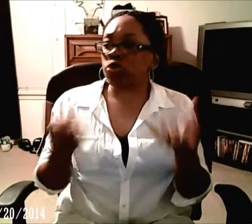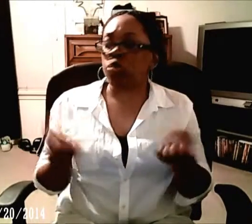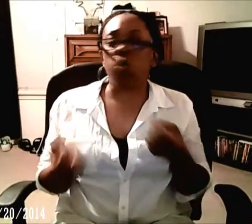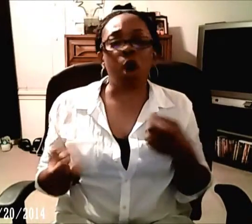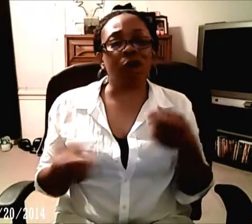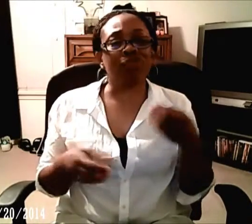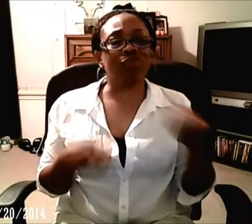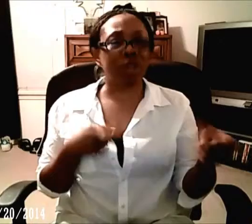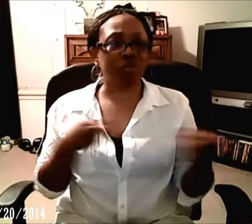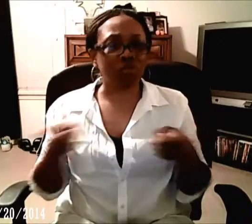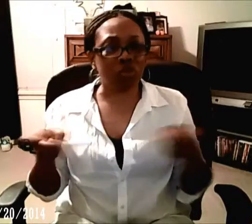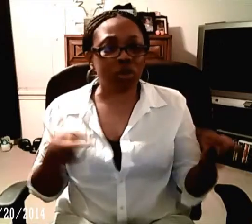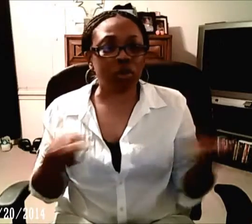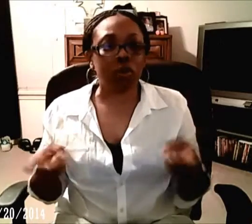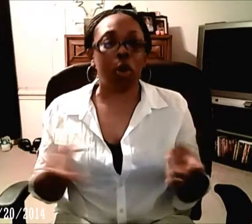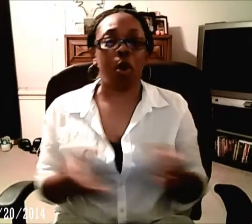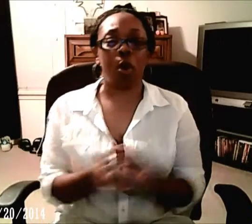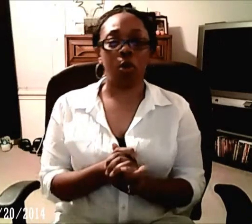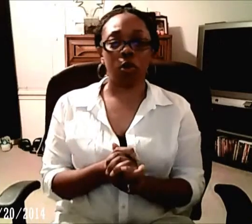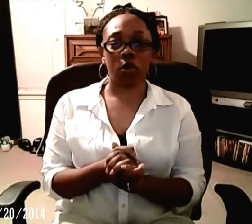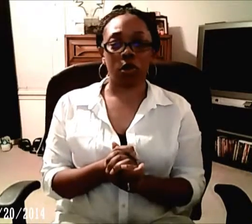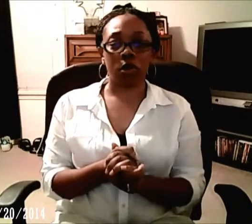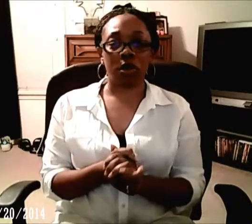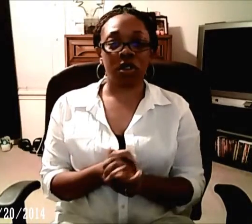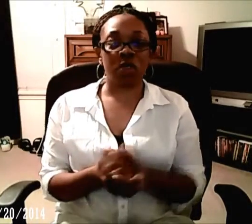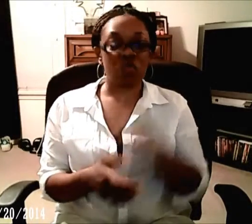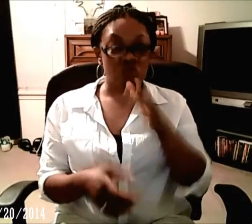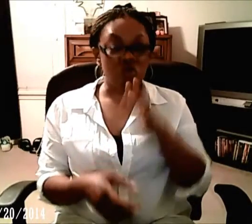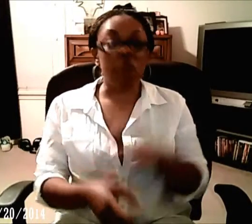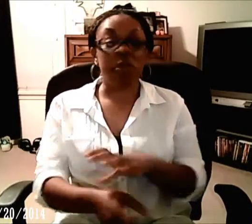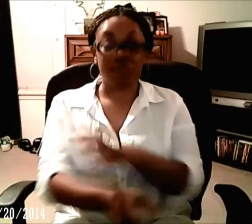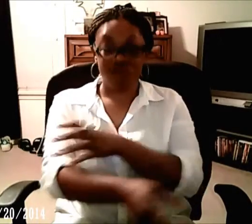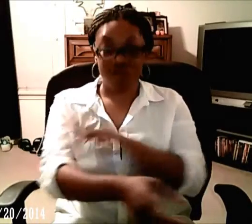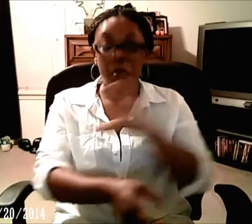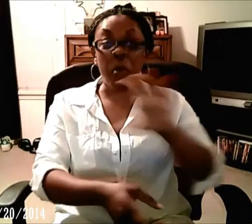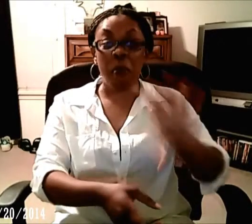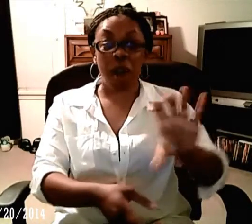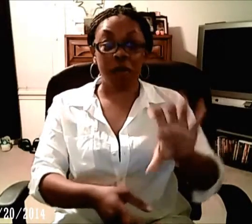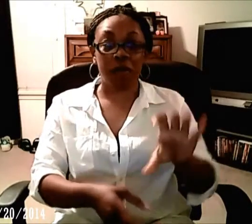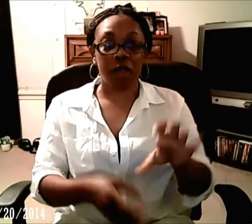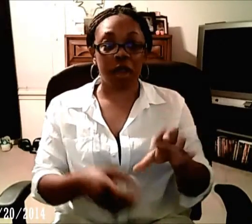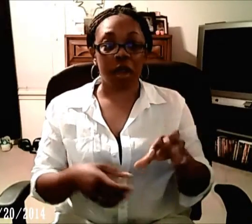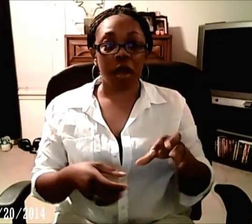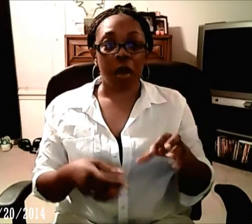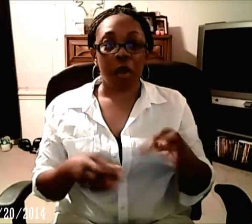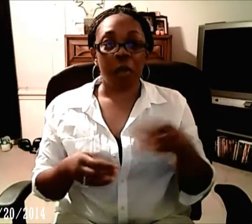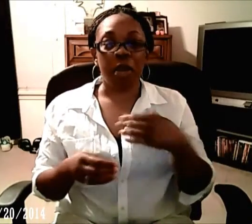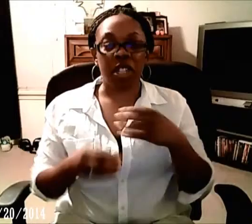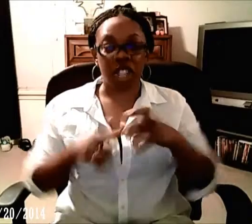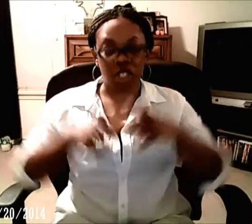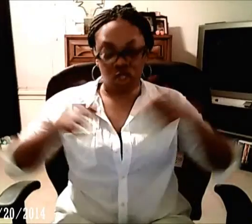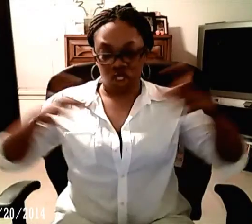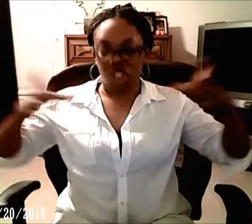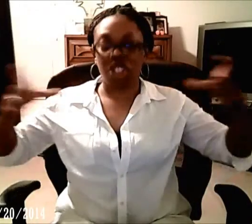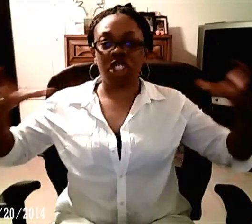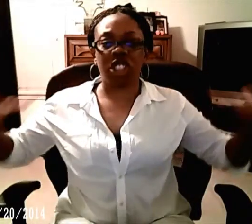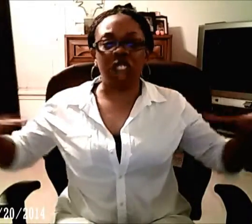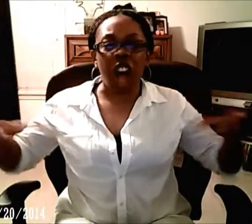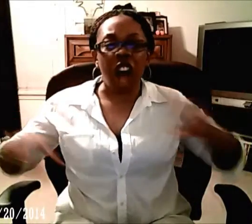will do what they want. And so women are very powerful in the society. But the Iroquois is actually a large, large nation made